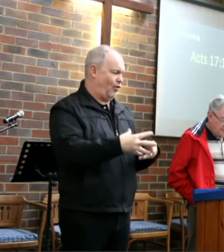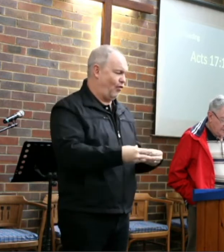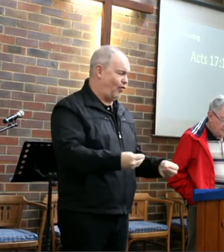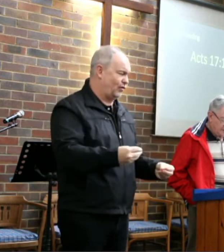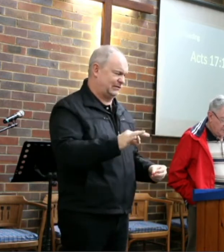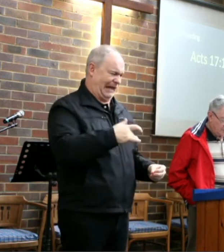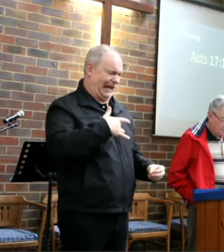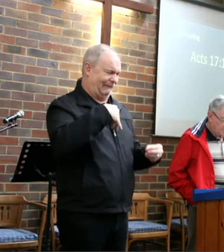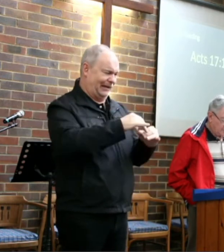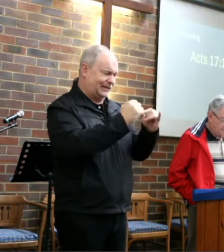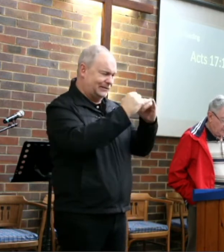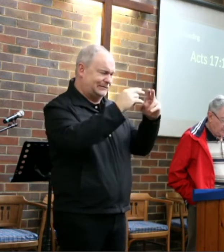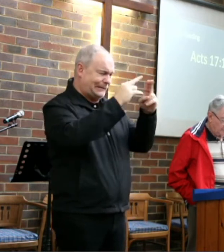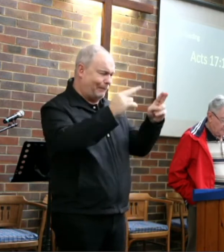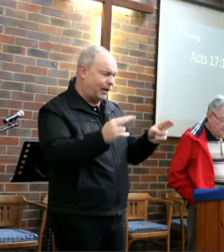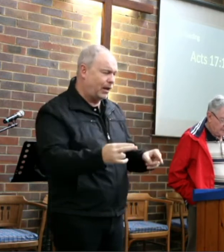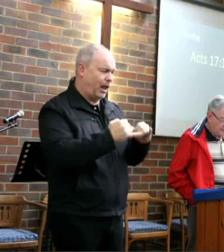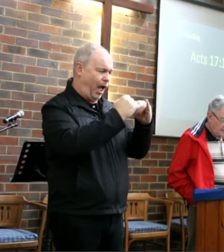not live in temples built